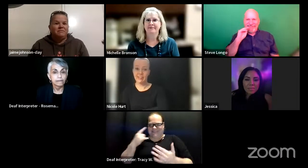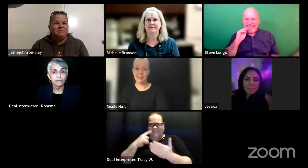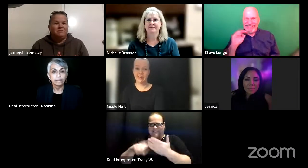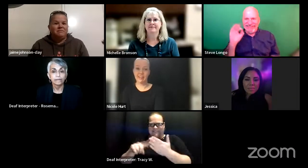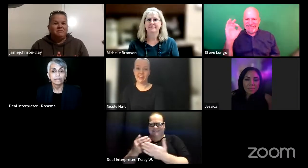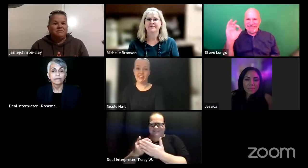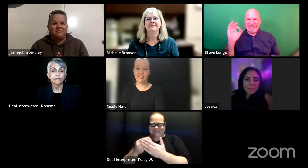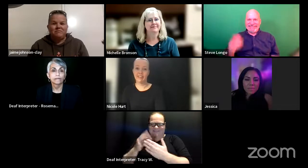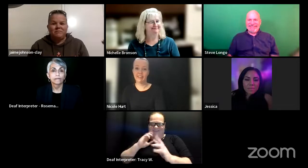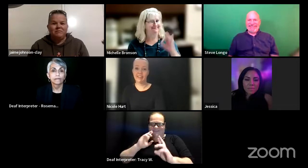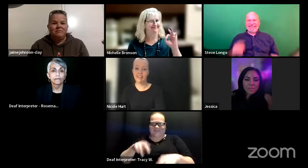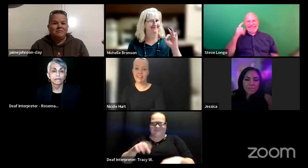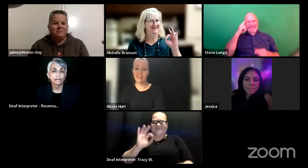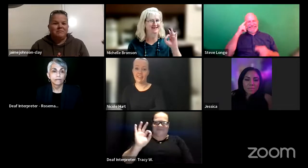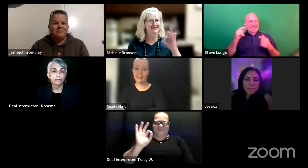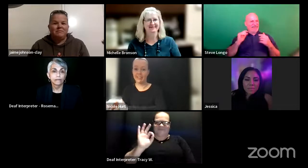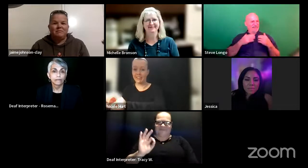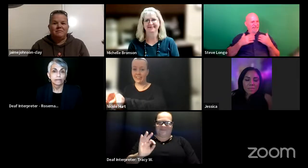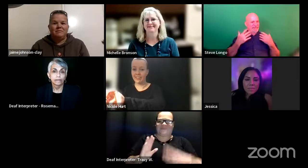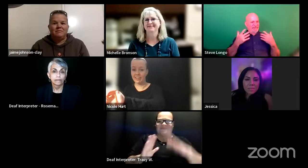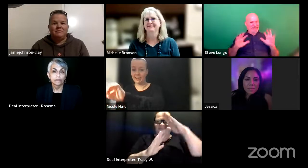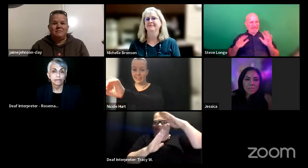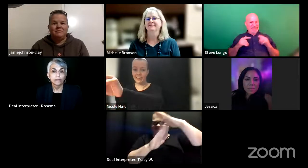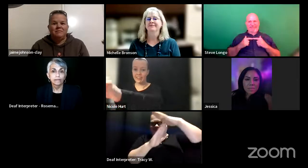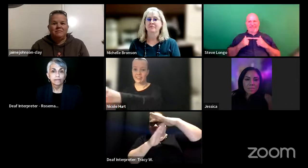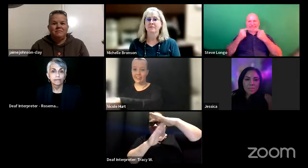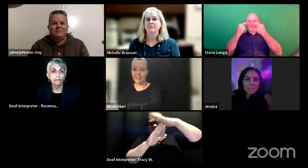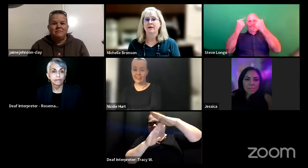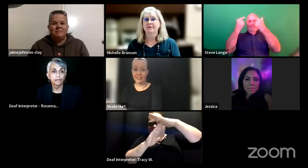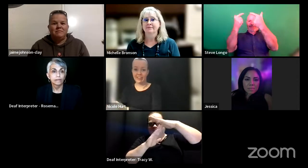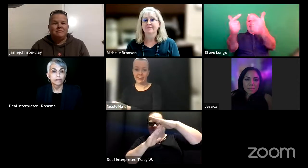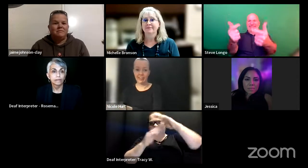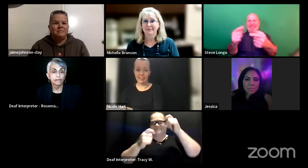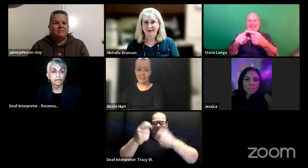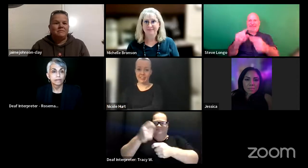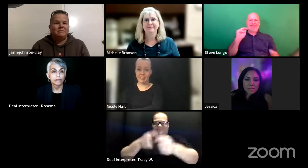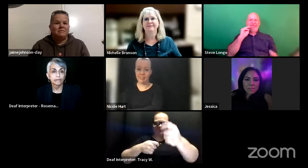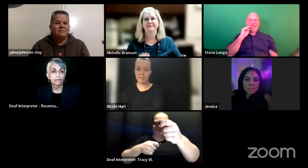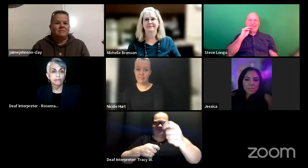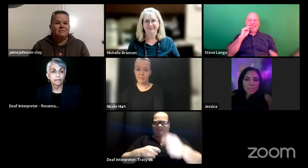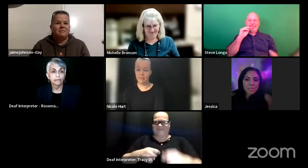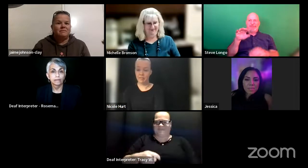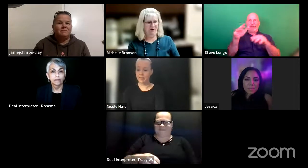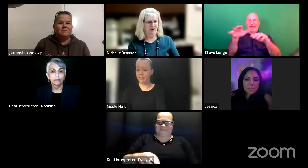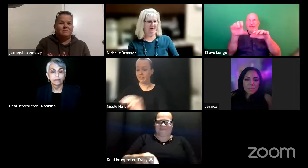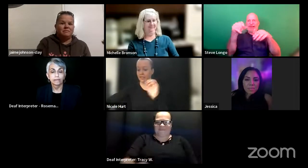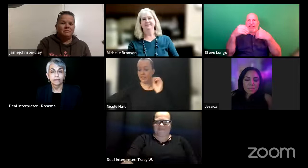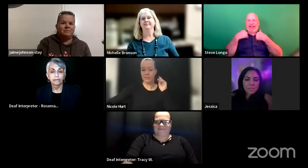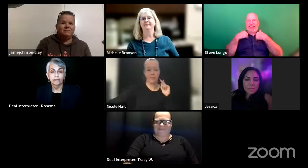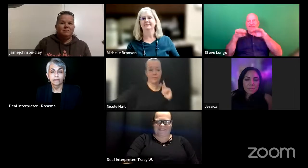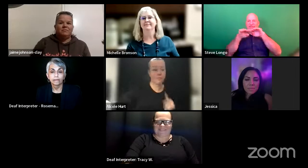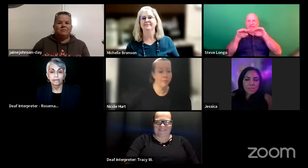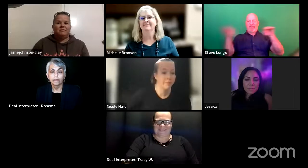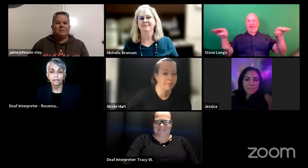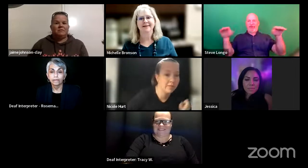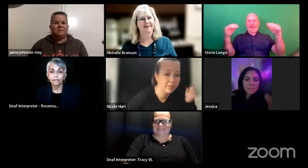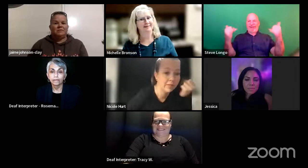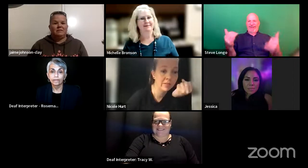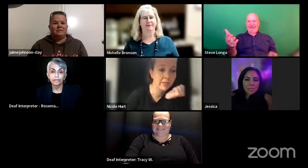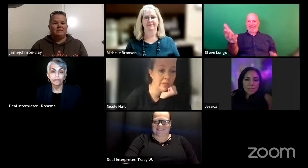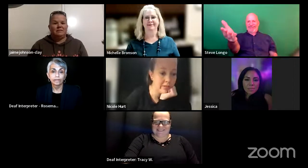Okay, so that wraps up my treasurer's report. Thank you so much, Michelle. I think I will turn it over to you,